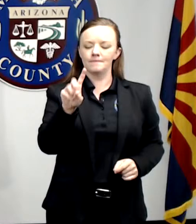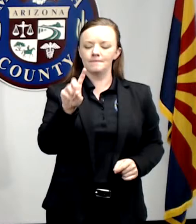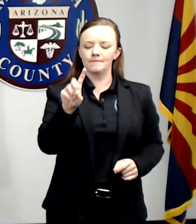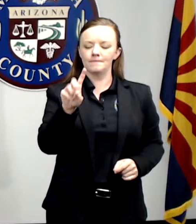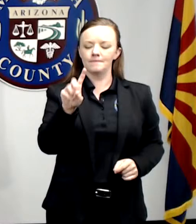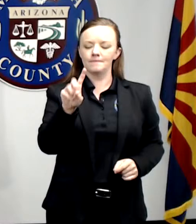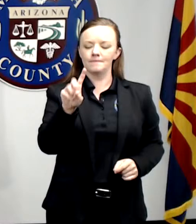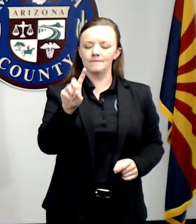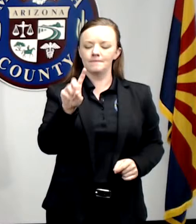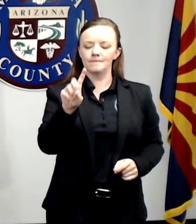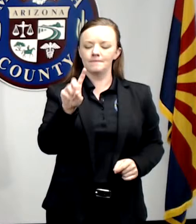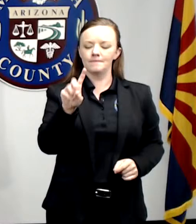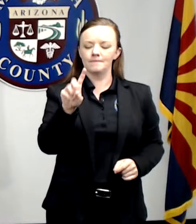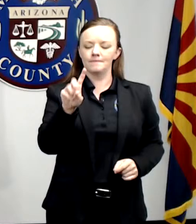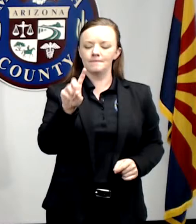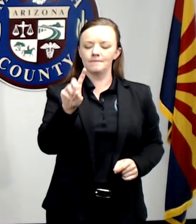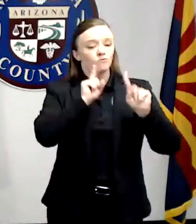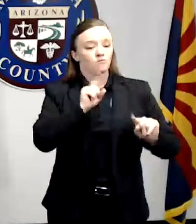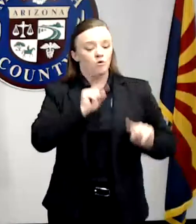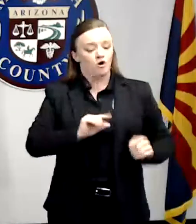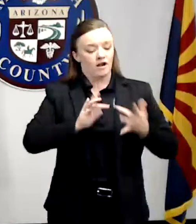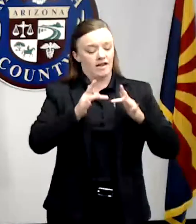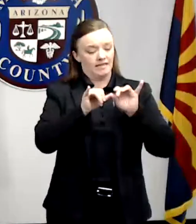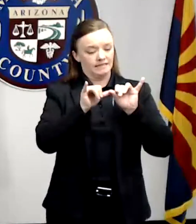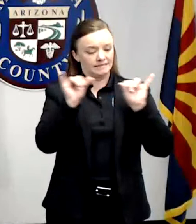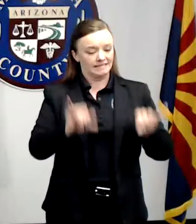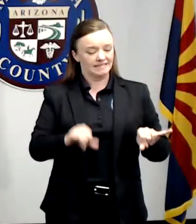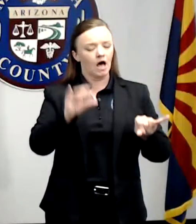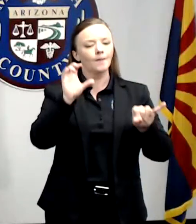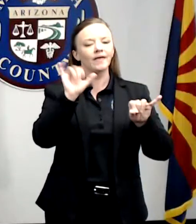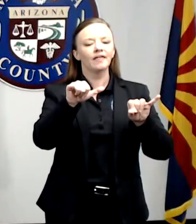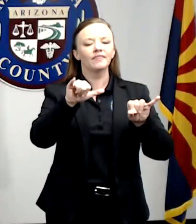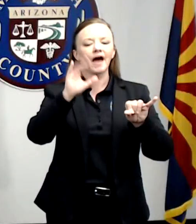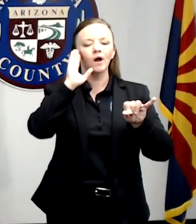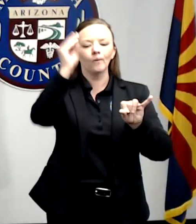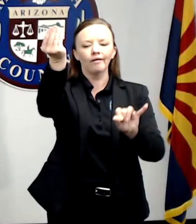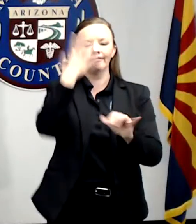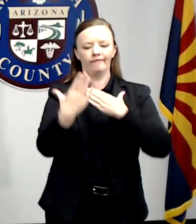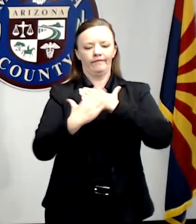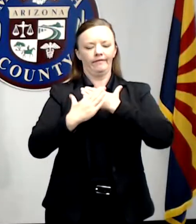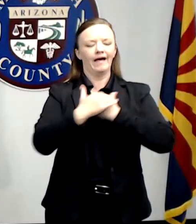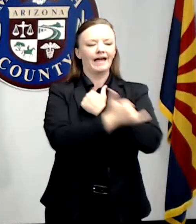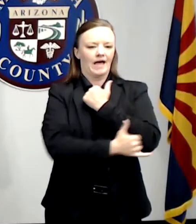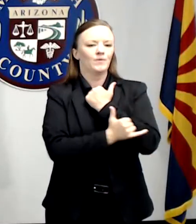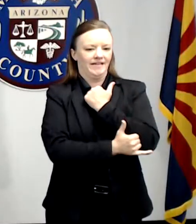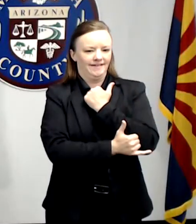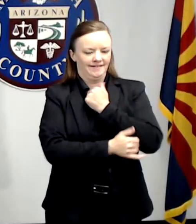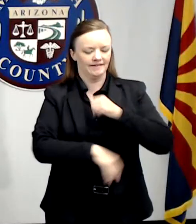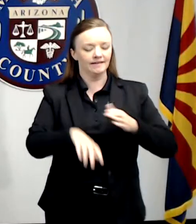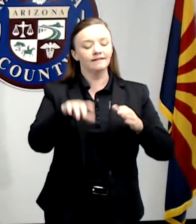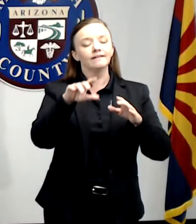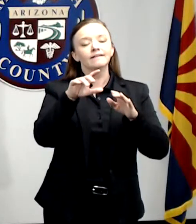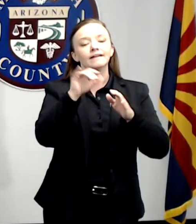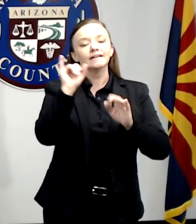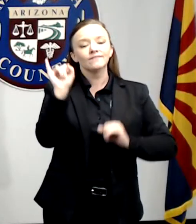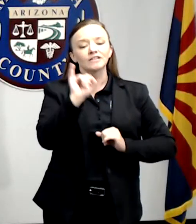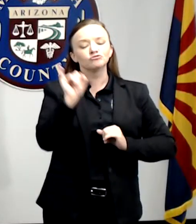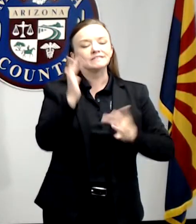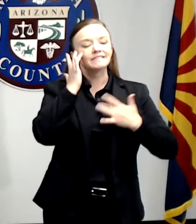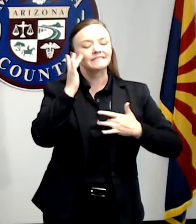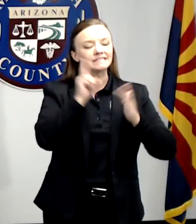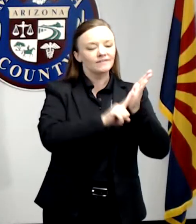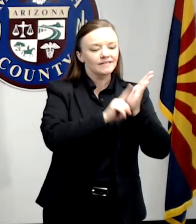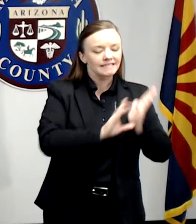system, feeds automatically to the county, where the infectious disease investigators and nurse epidemiologists